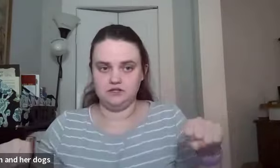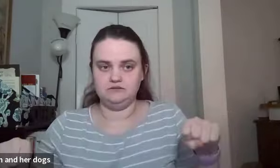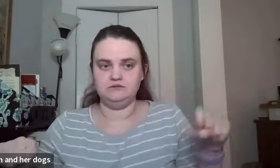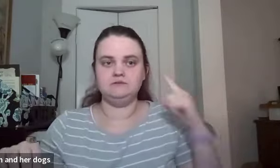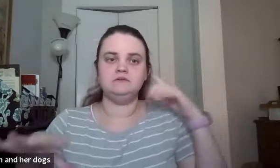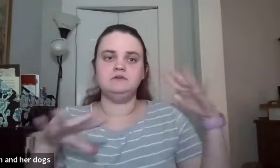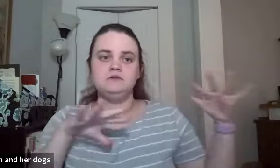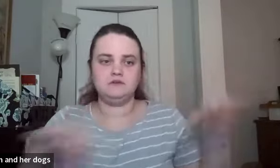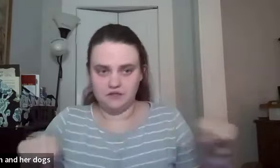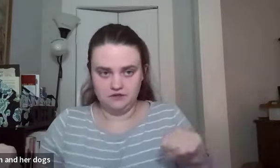Thunder. Thunder.